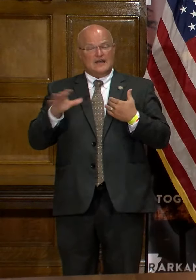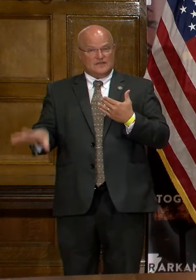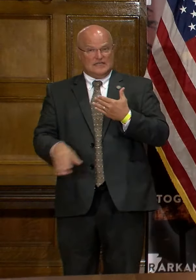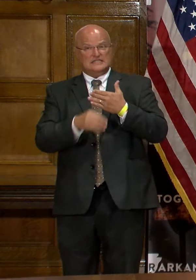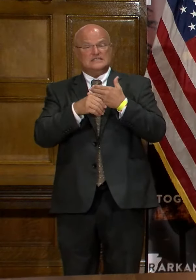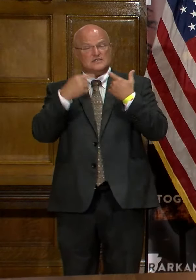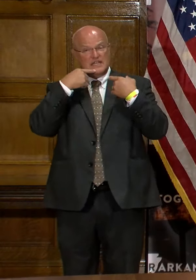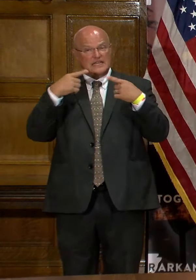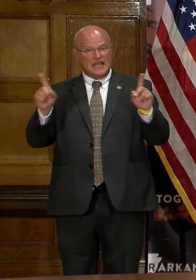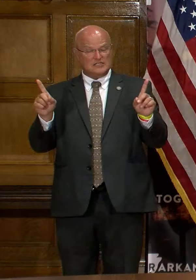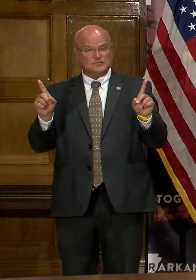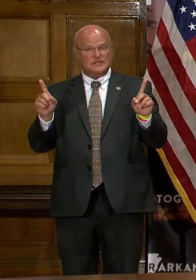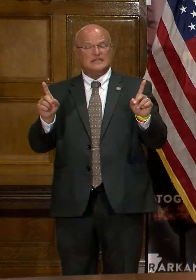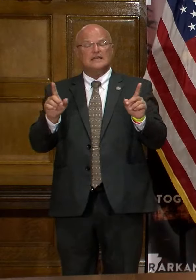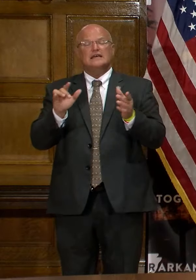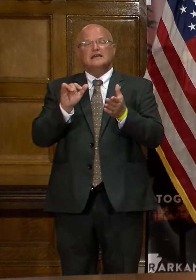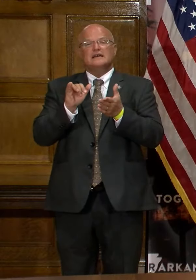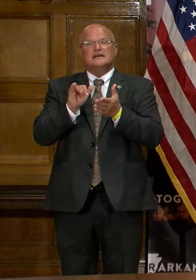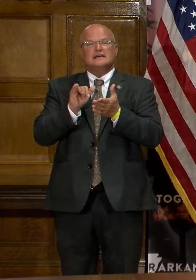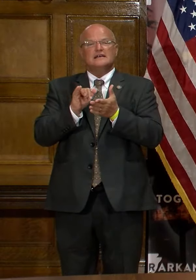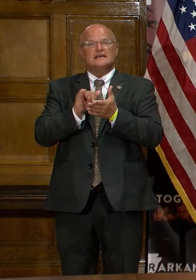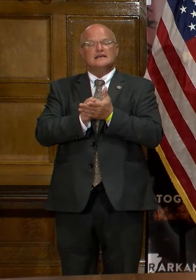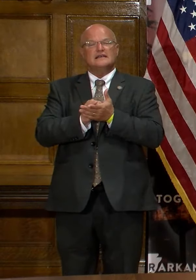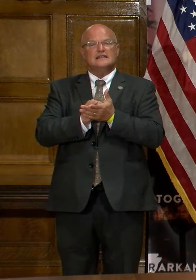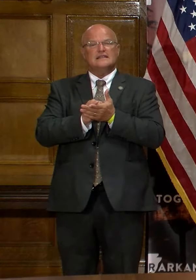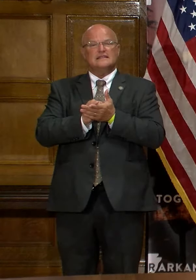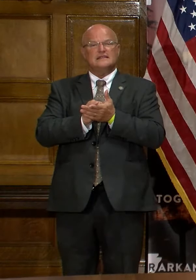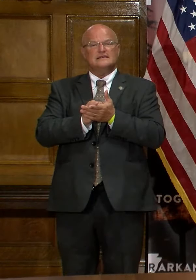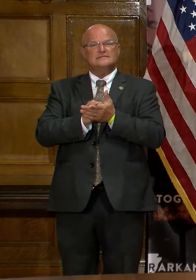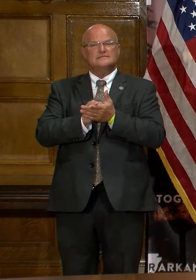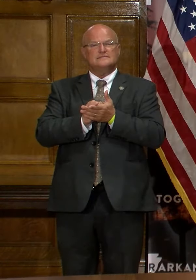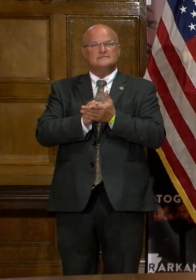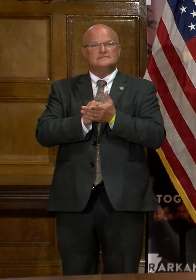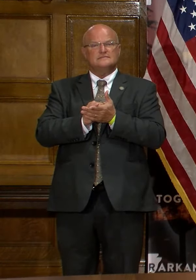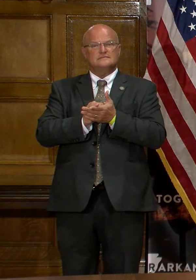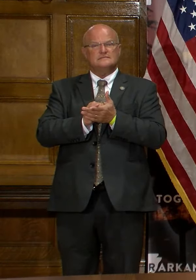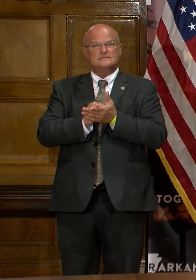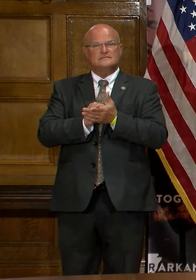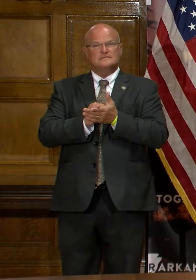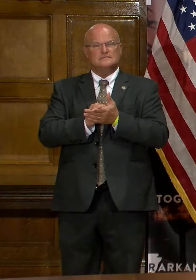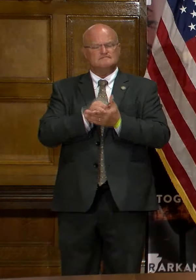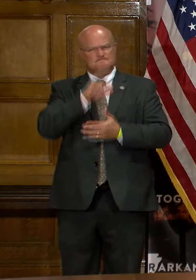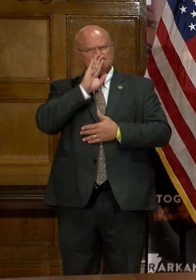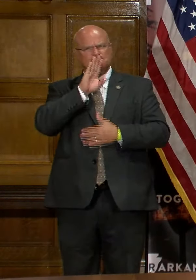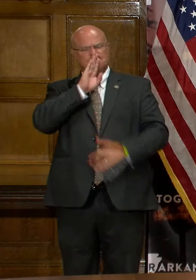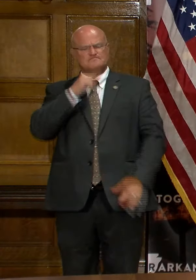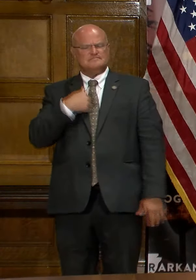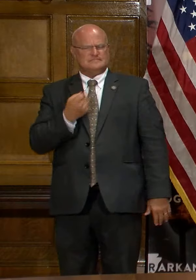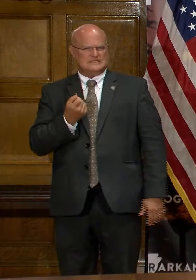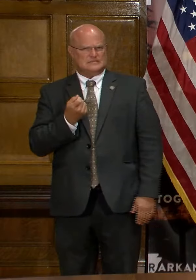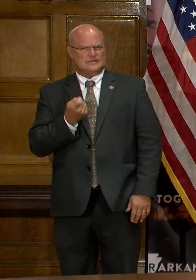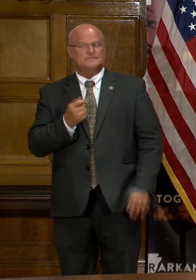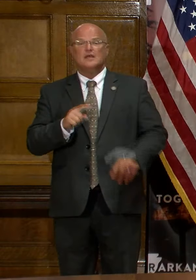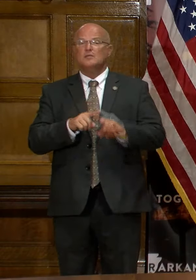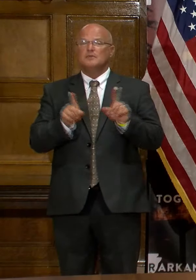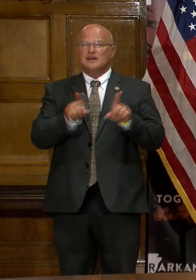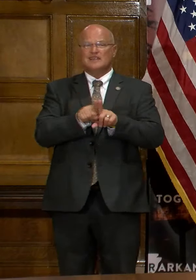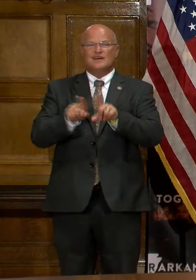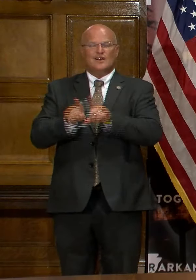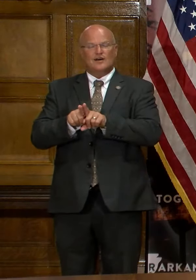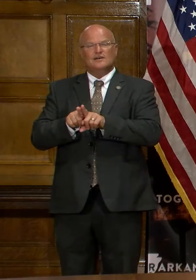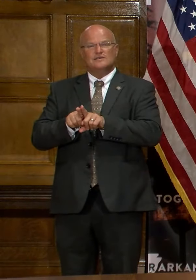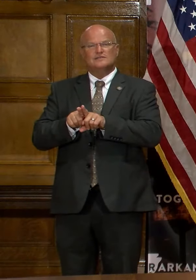additional announcement to make that is somewhat frustrating, but